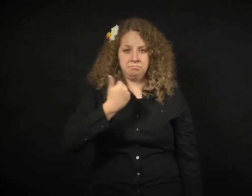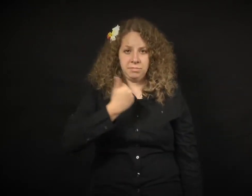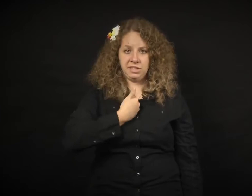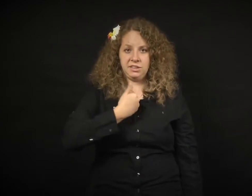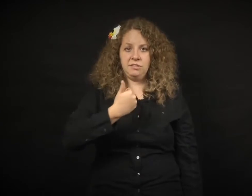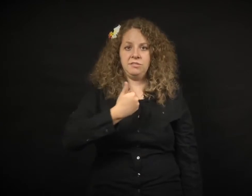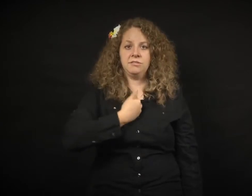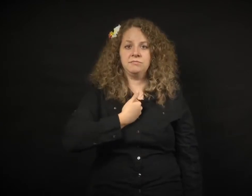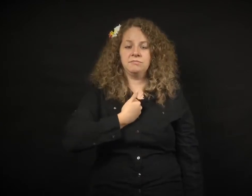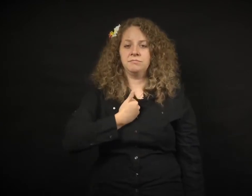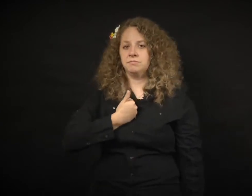Myself.